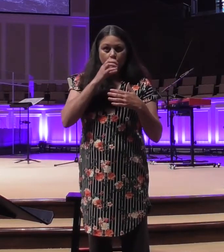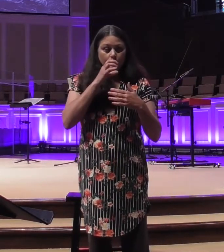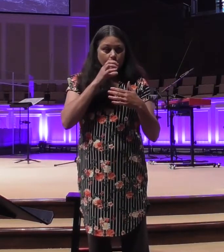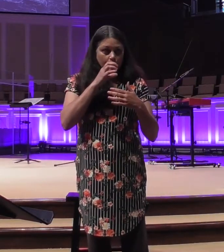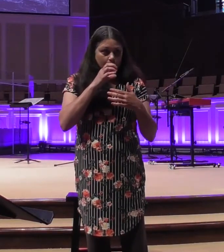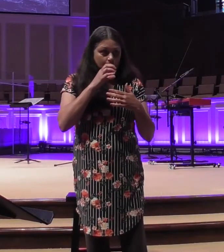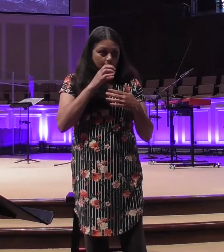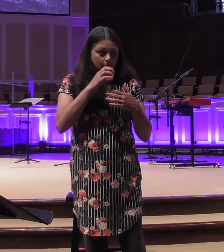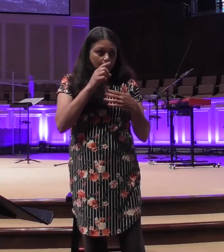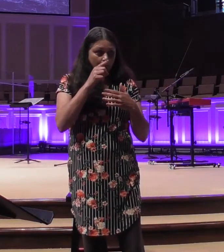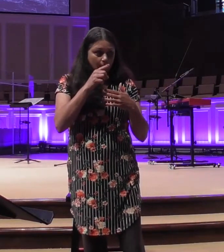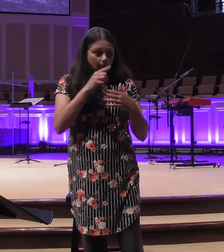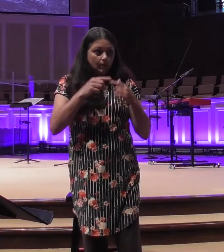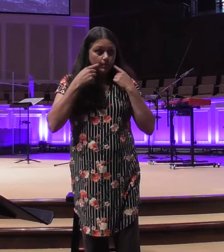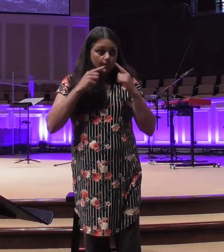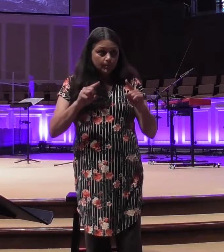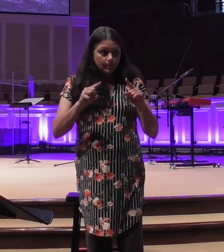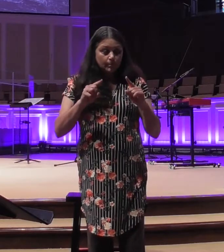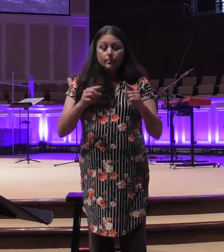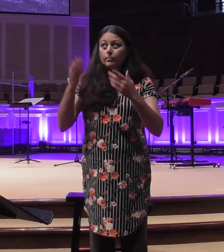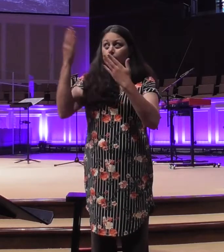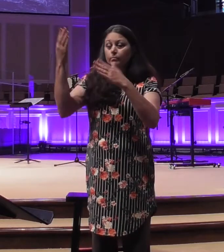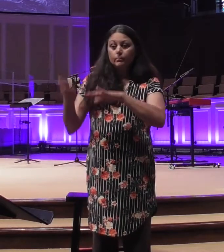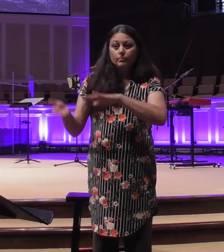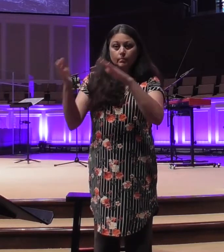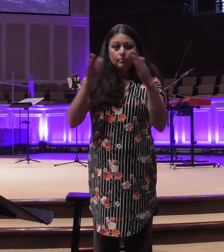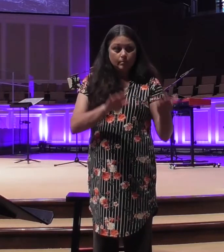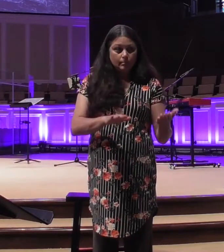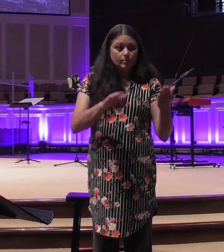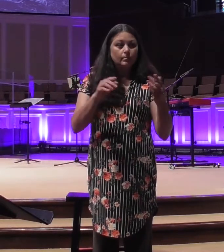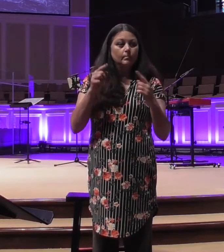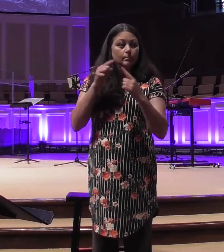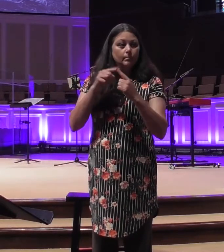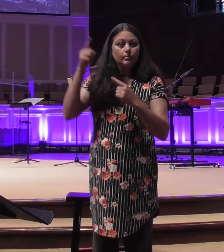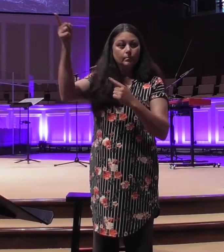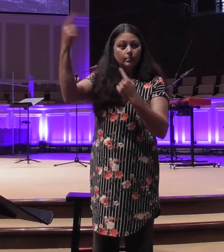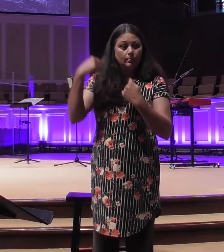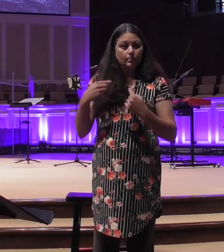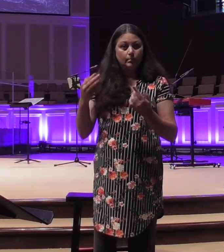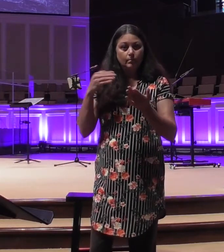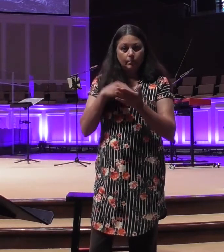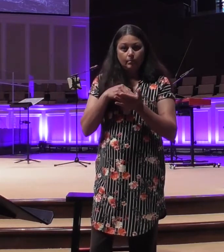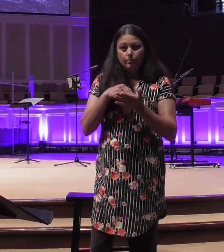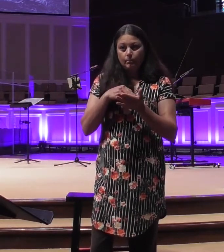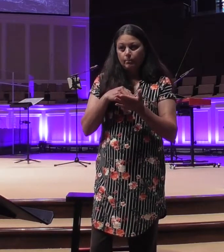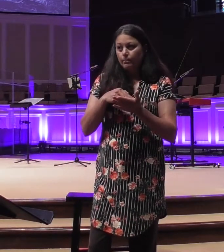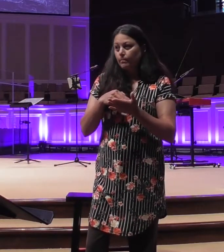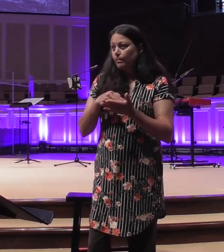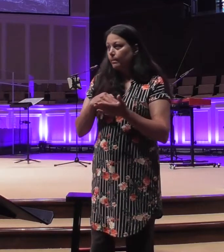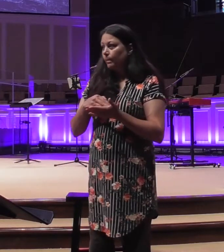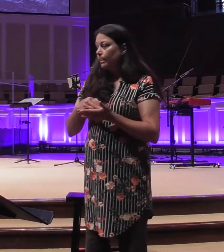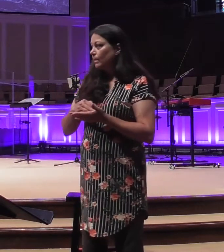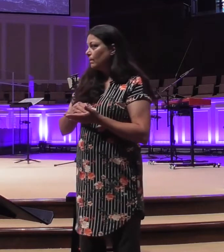you proclaim the Lord's death until he comes again. Thank you, gentlemen.